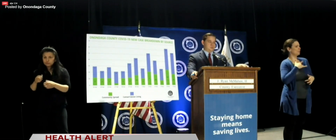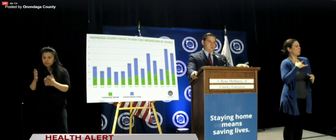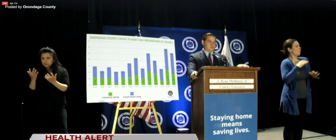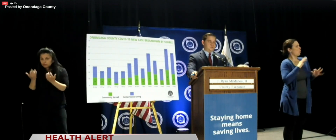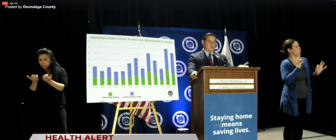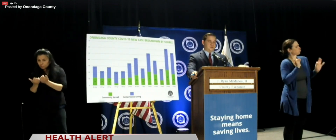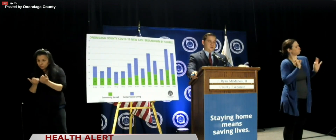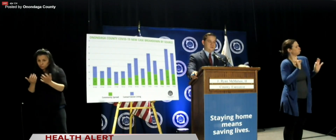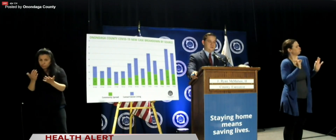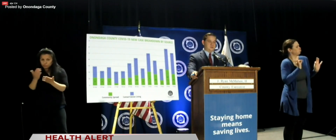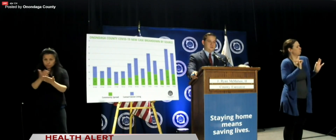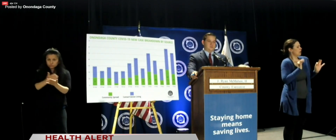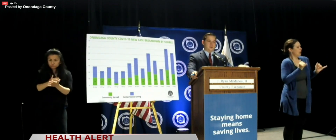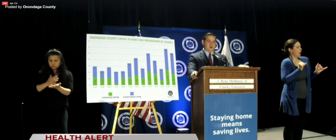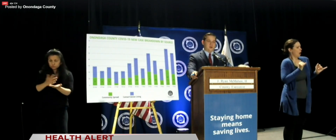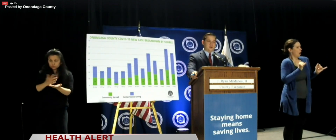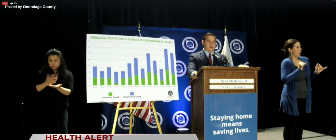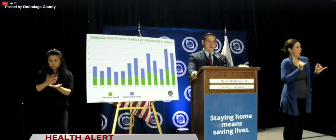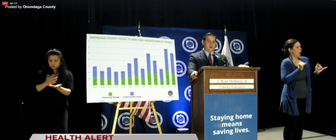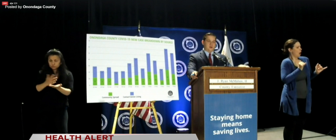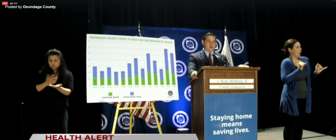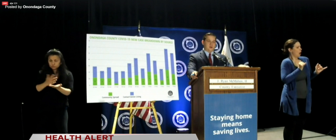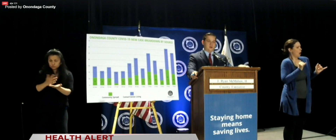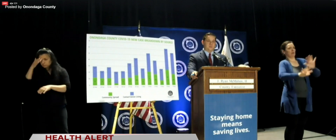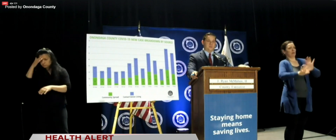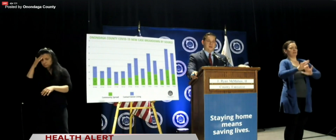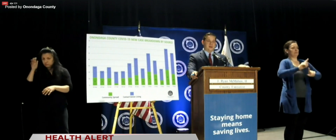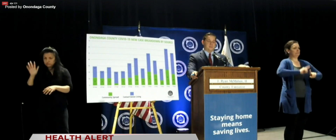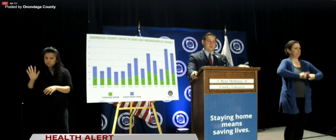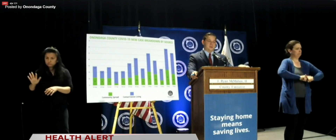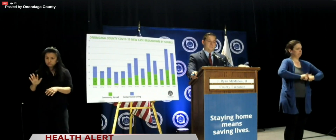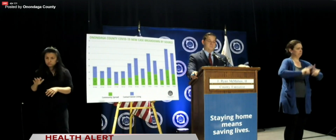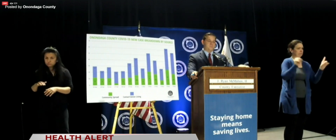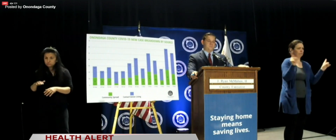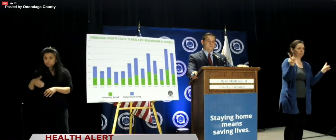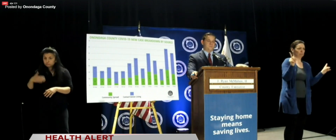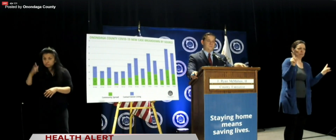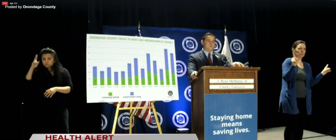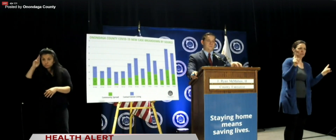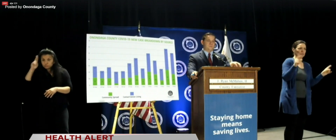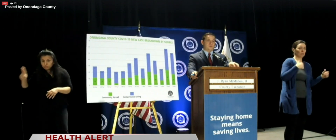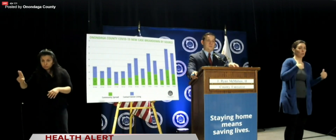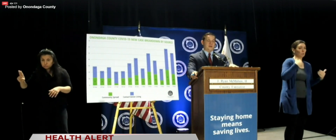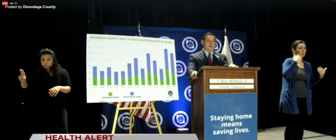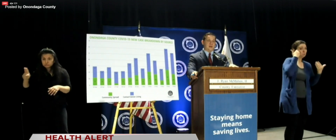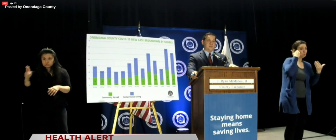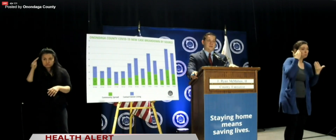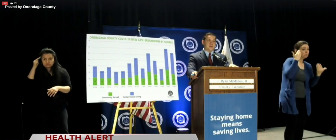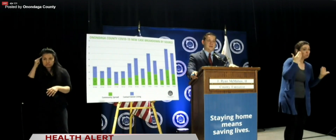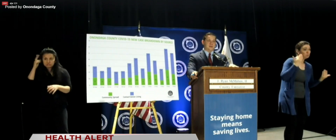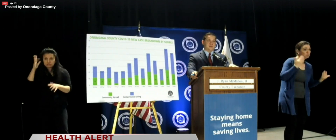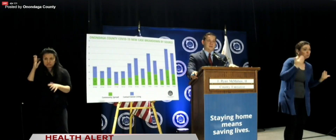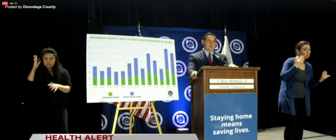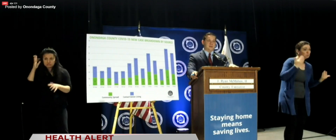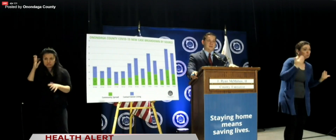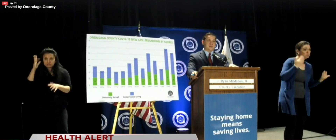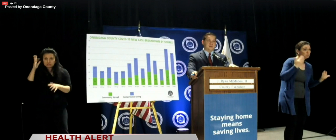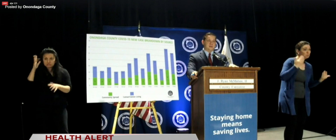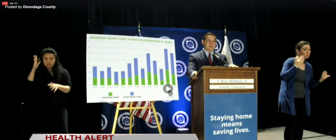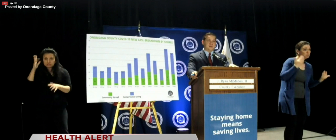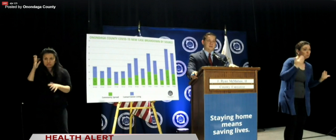different phases of the unknown, preparing for a pandemic, the pandemic hitting, and there being